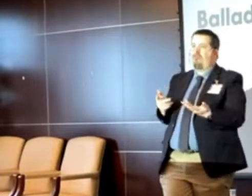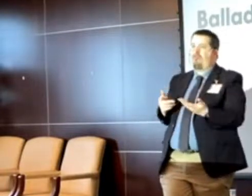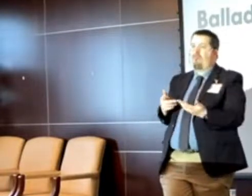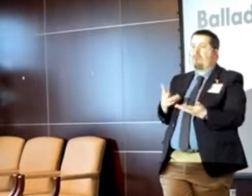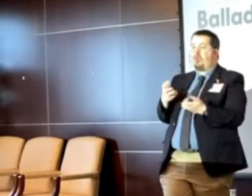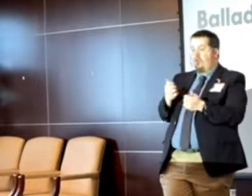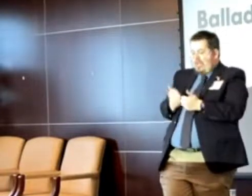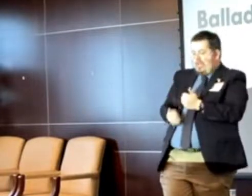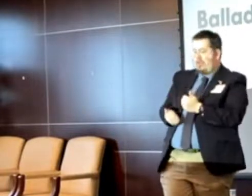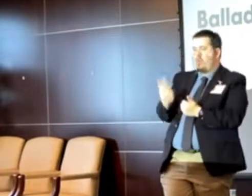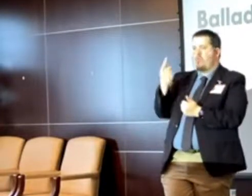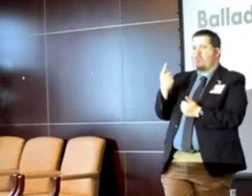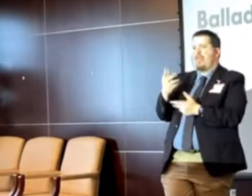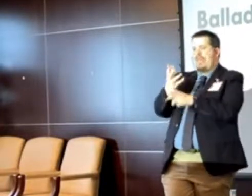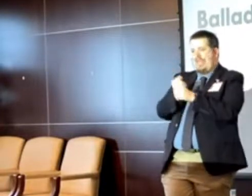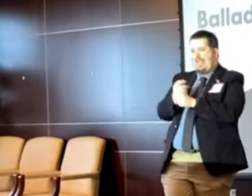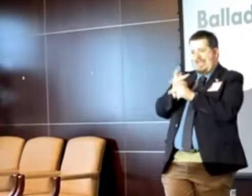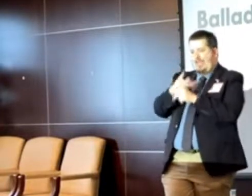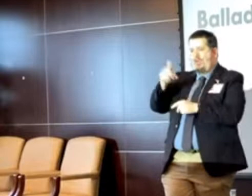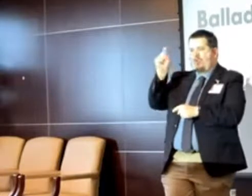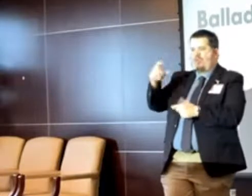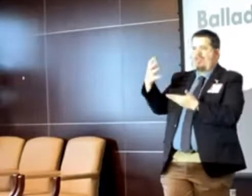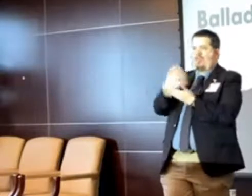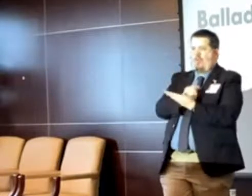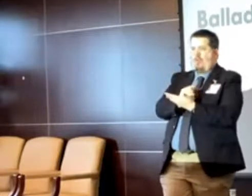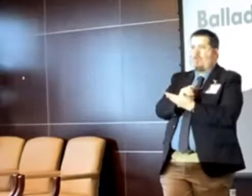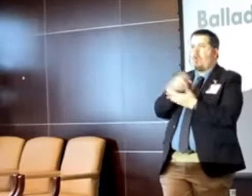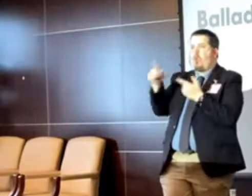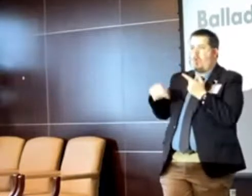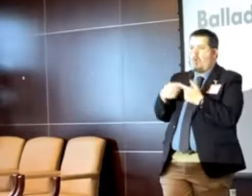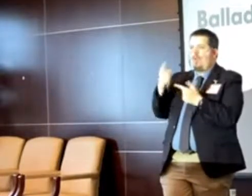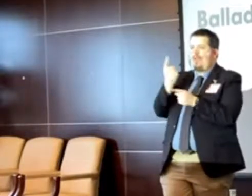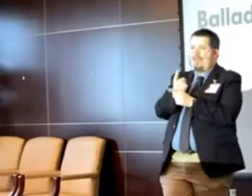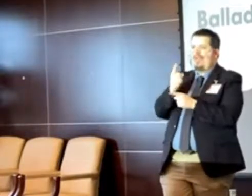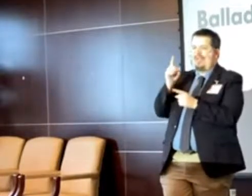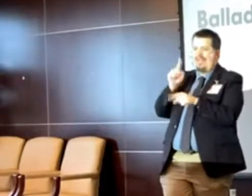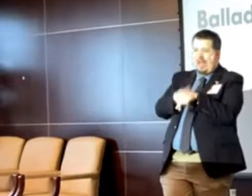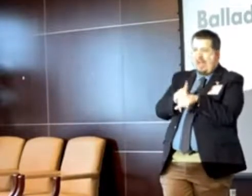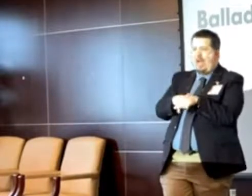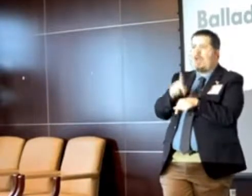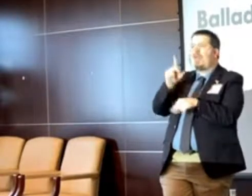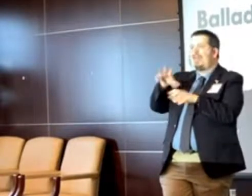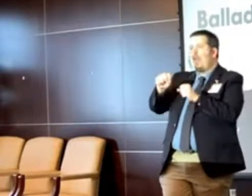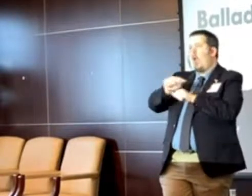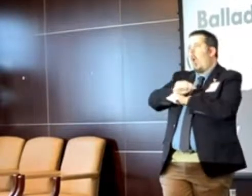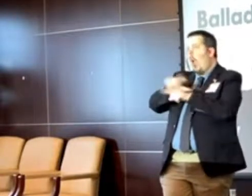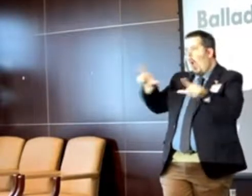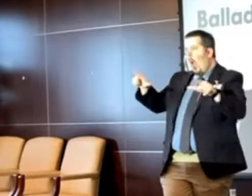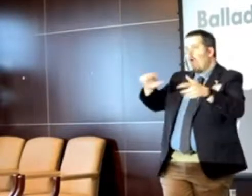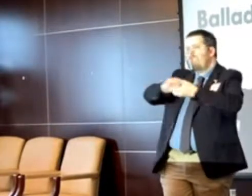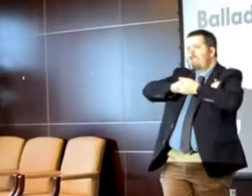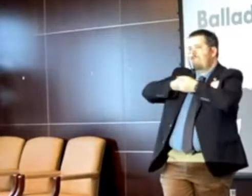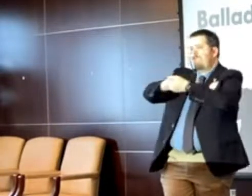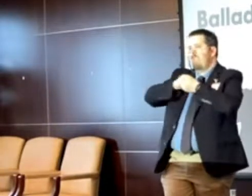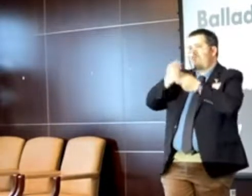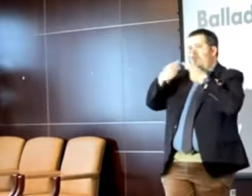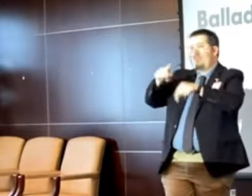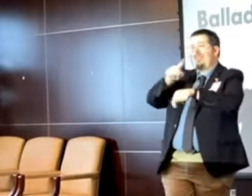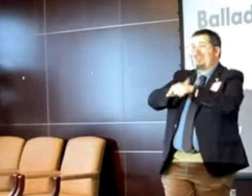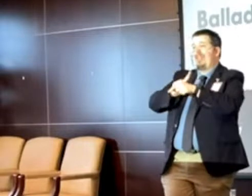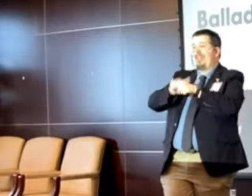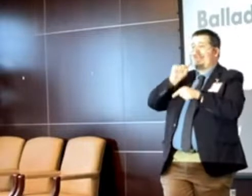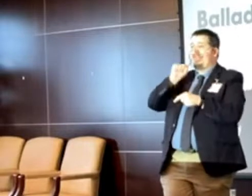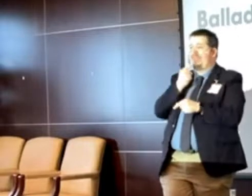We want every person to receive the care they deserve when they need it, and it's going to take all of us to do that during this time of